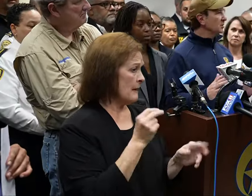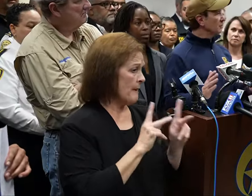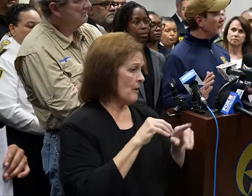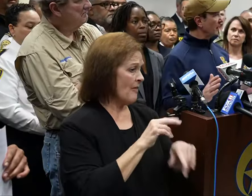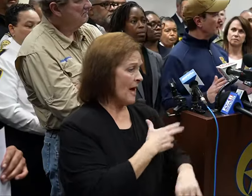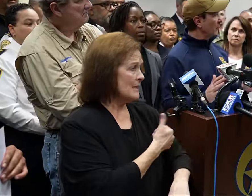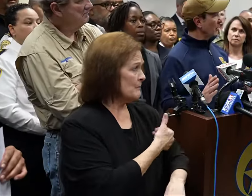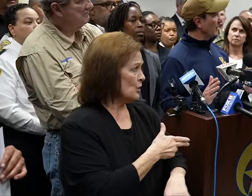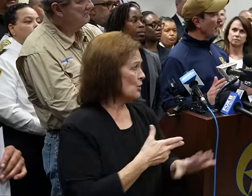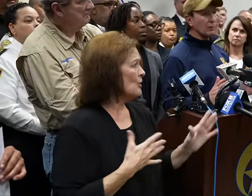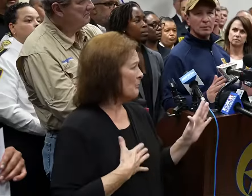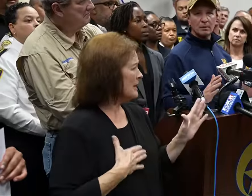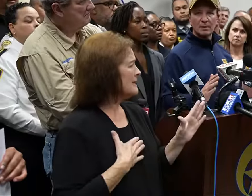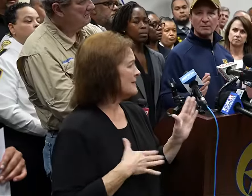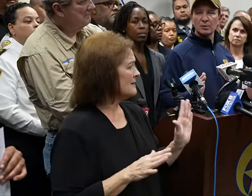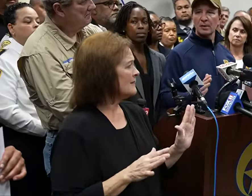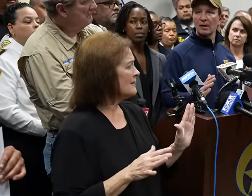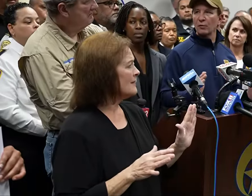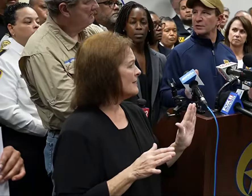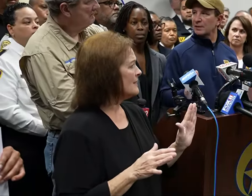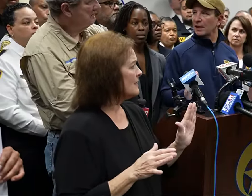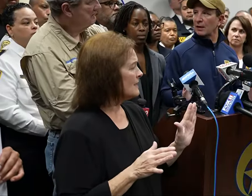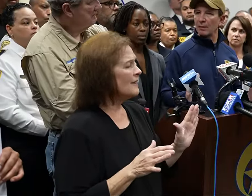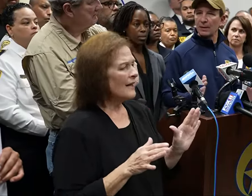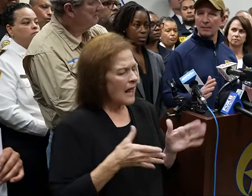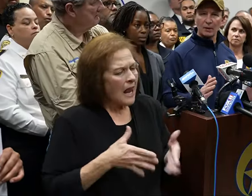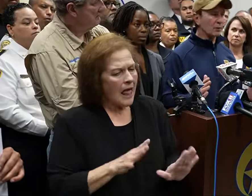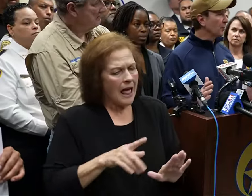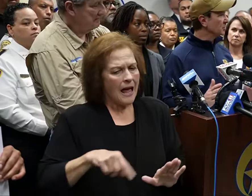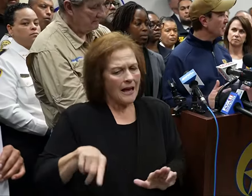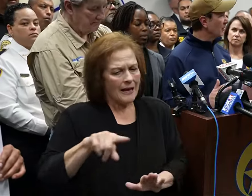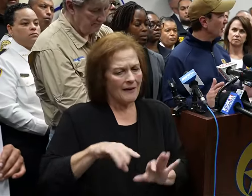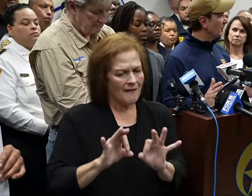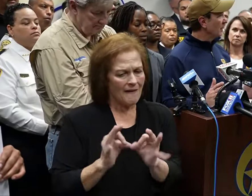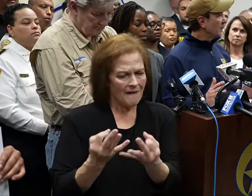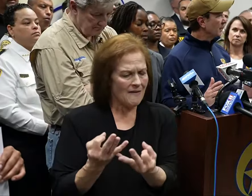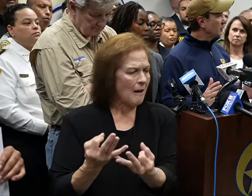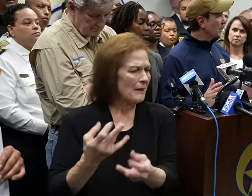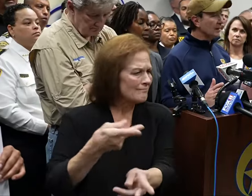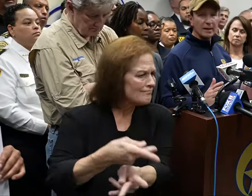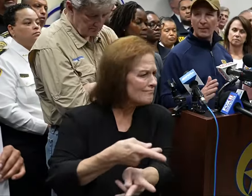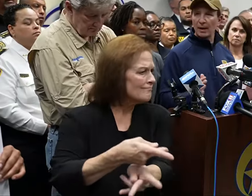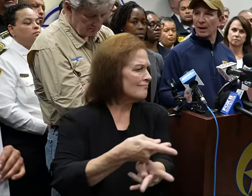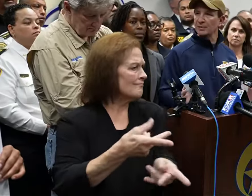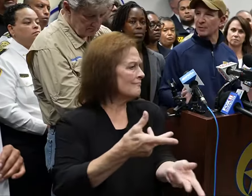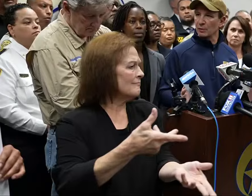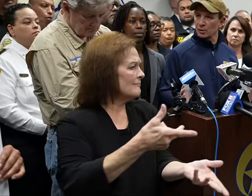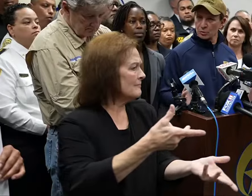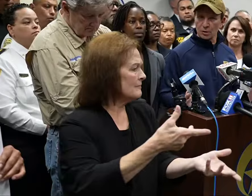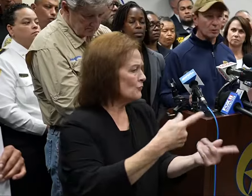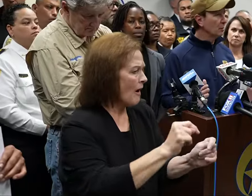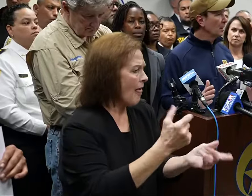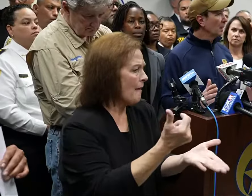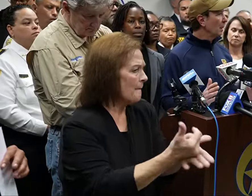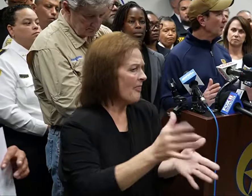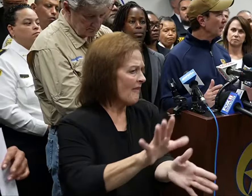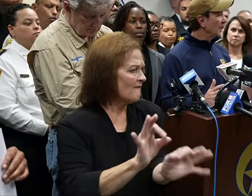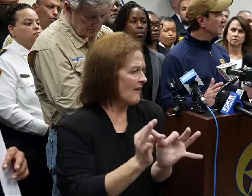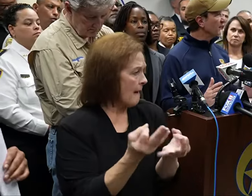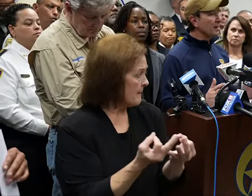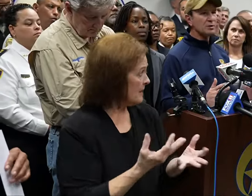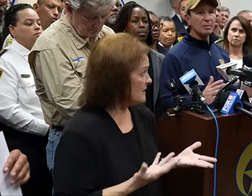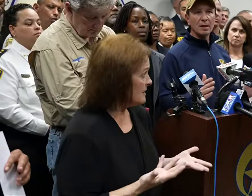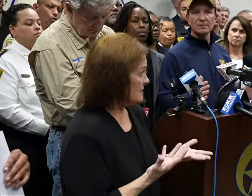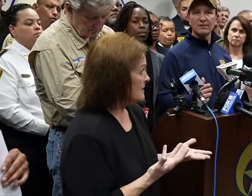you could just refrain from worrying about them so their loved ones can take care of them, and the medical personnel that are trying to get them out of the hospital can do so. And